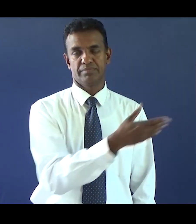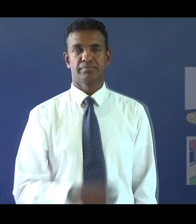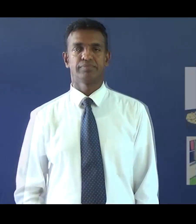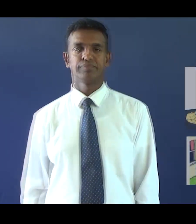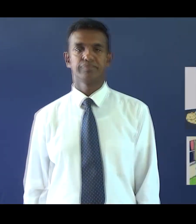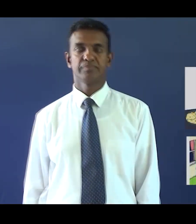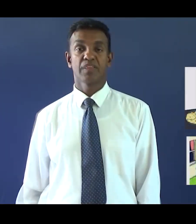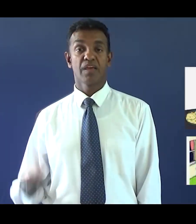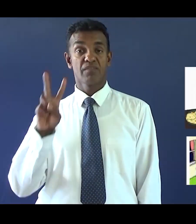Work.